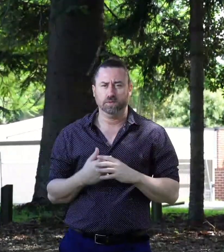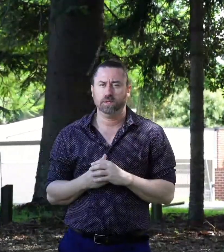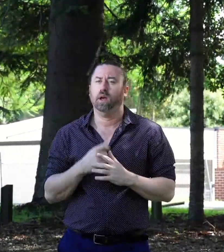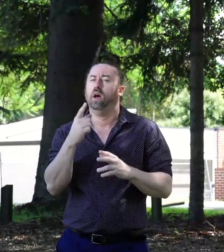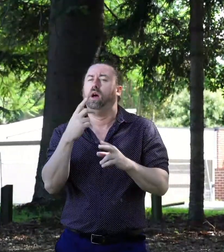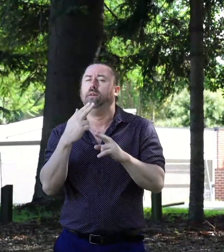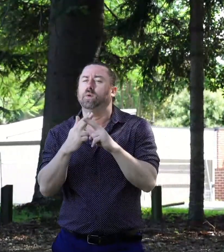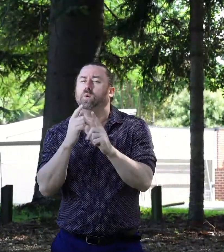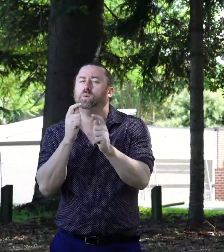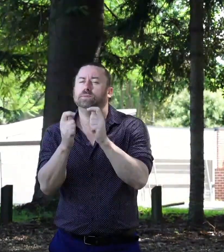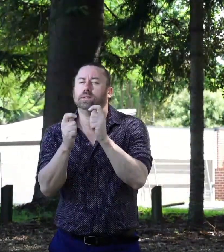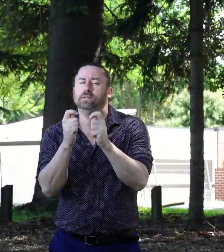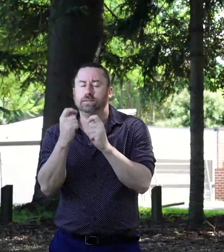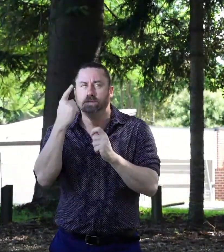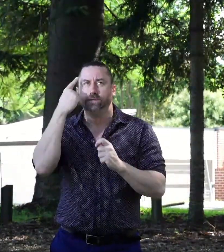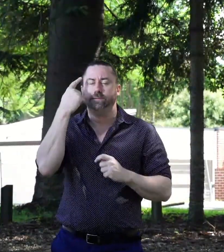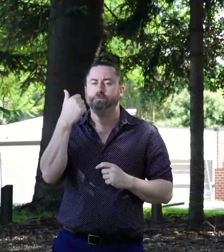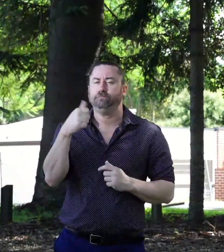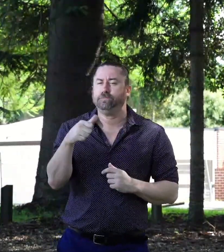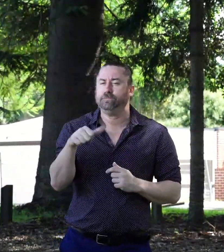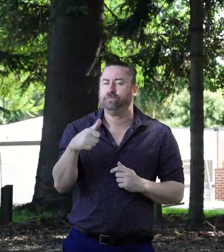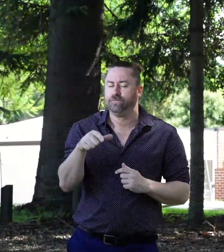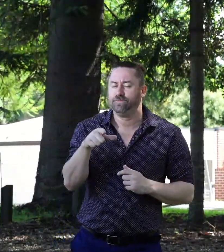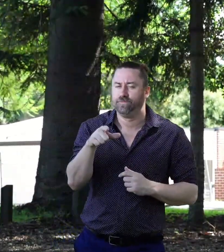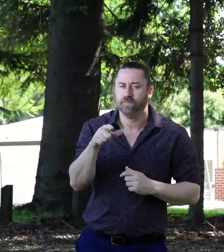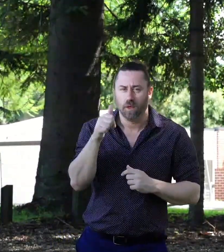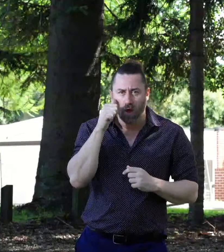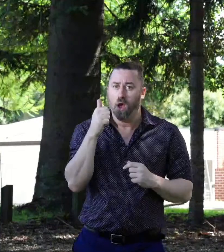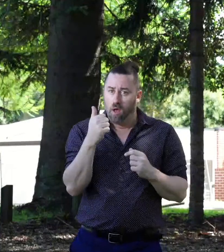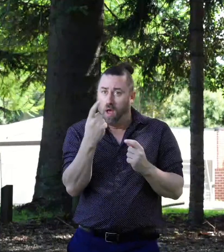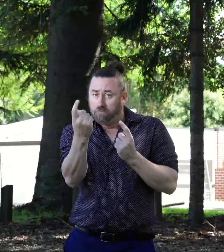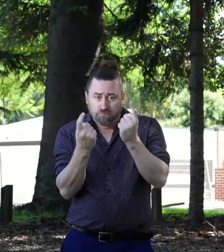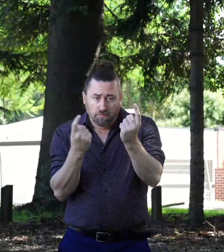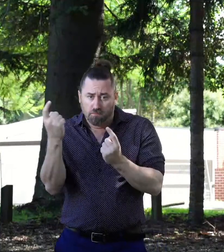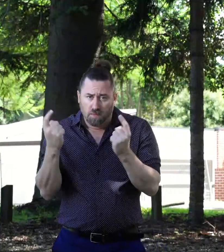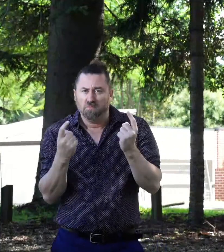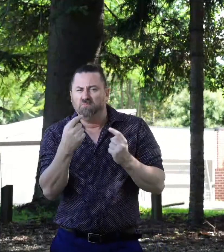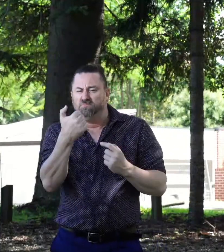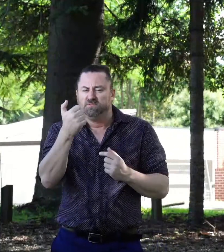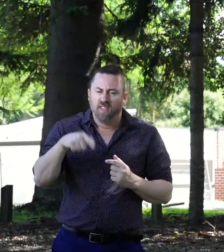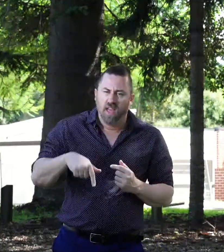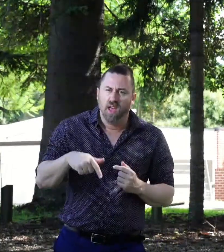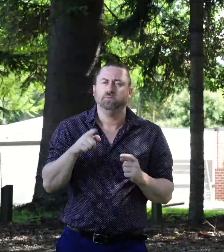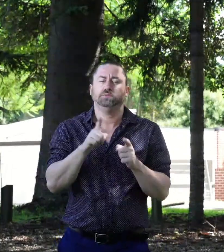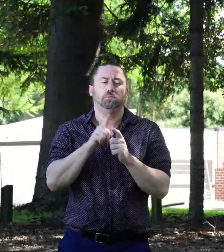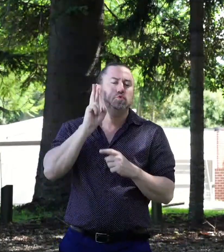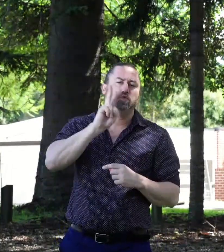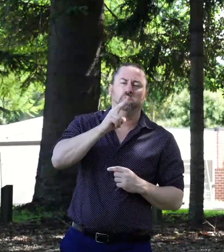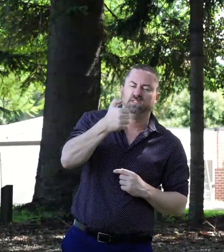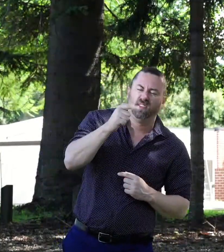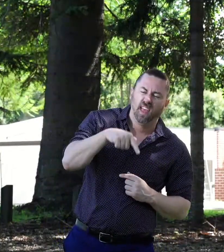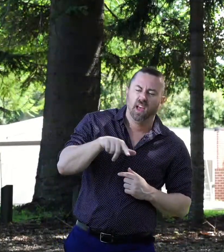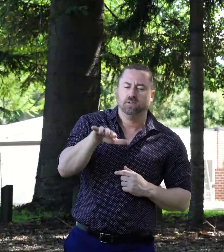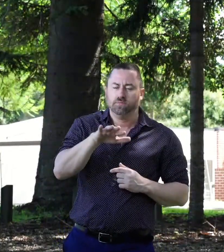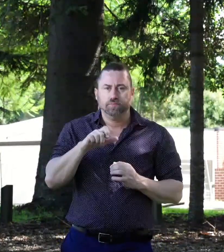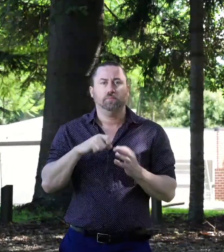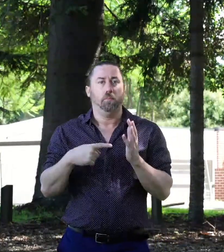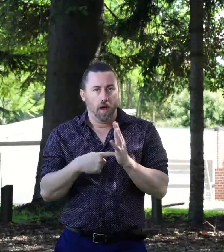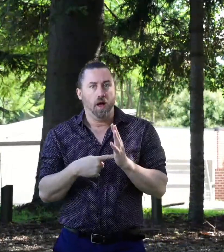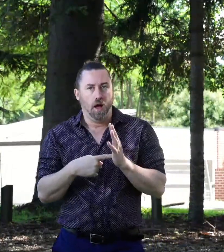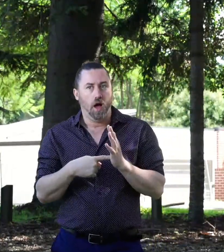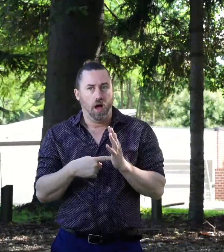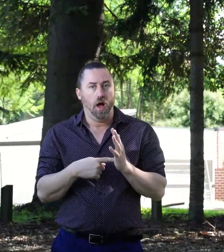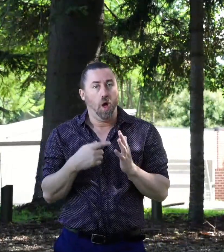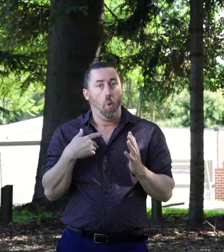testing, although we're seeing testing numbers around the same as what we did the day before, we have had a look and we've